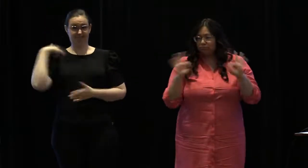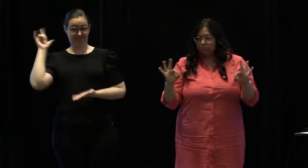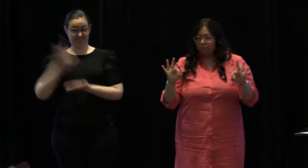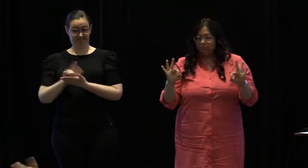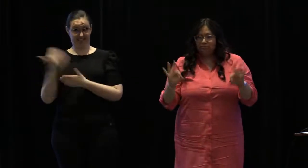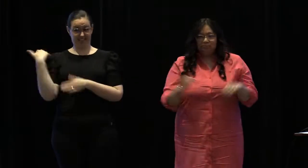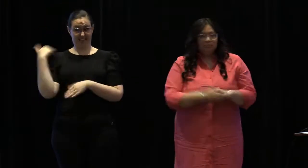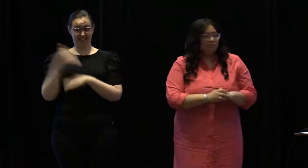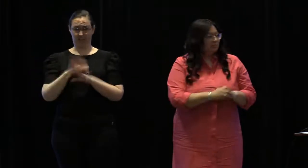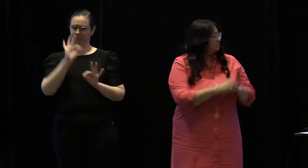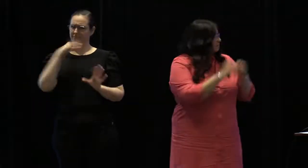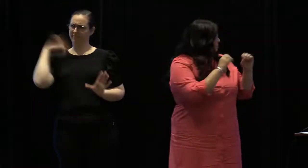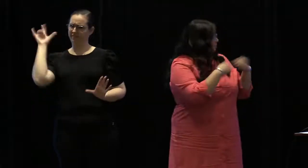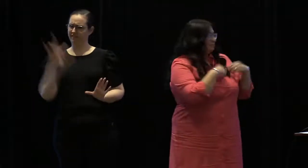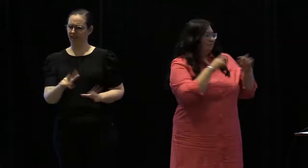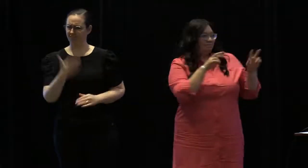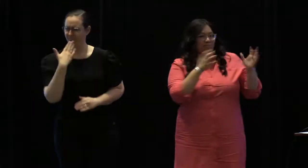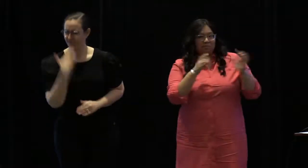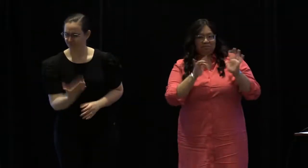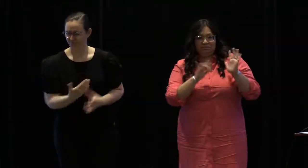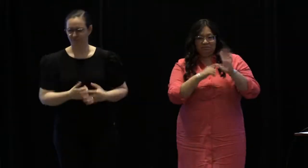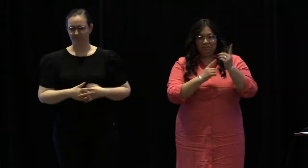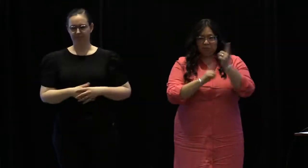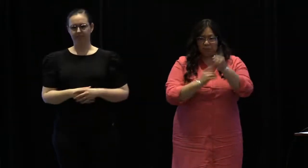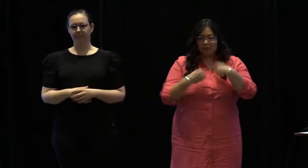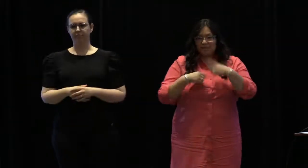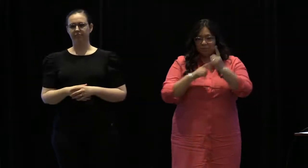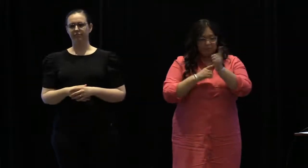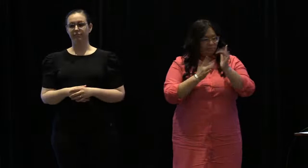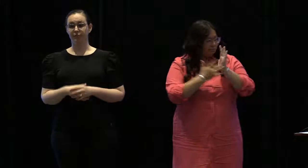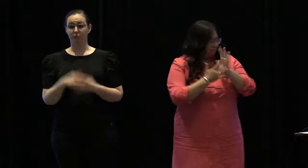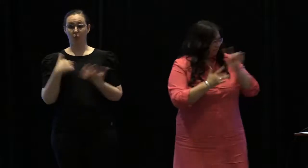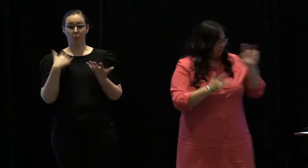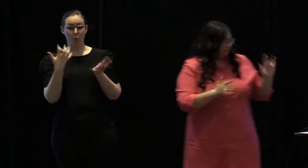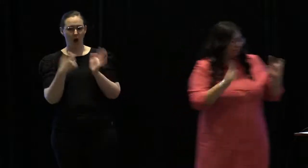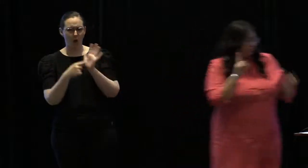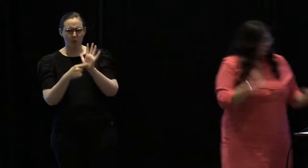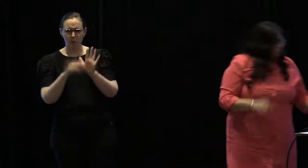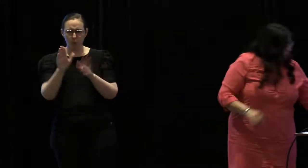down tonight. The airline was actually quite on time, so I was pretty impressed.